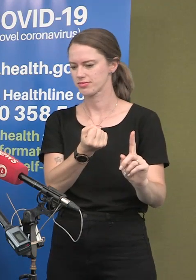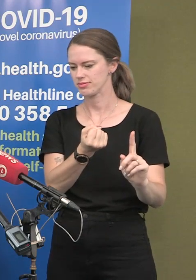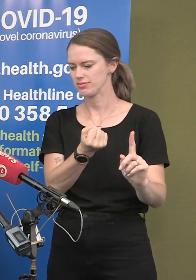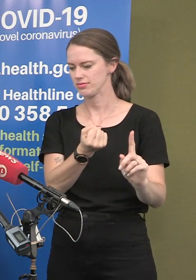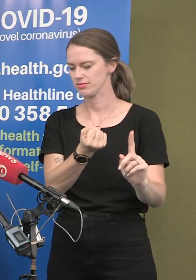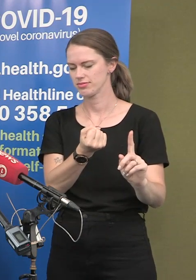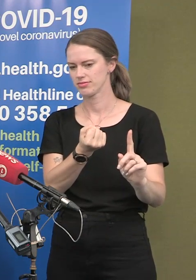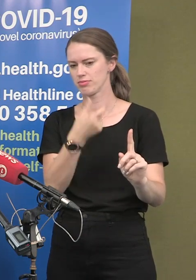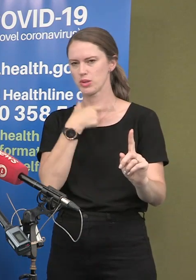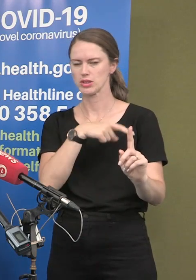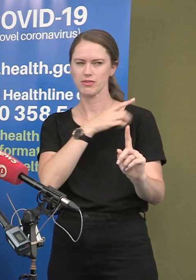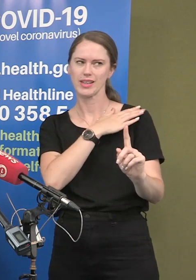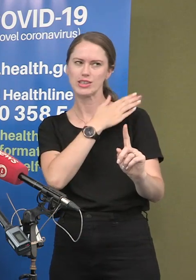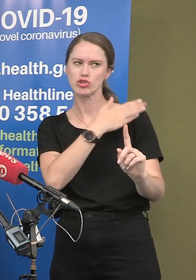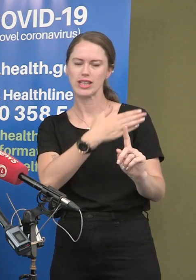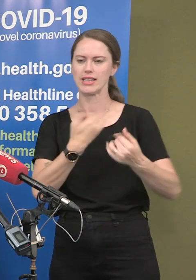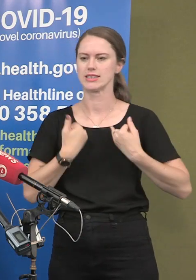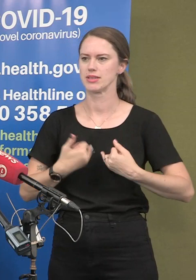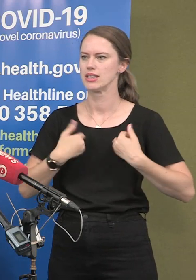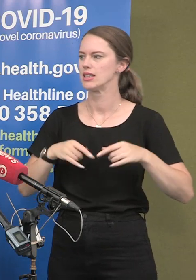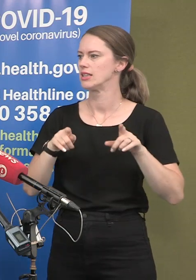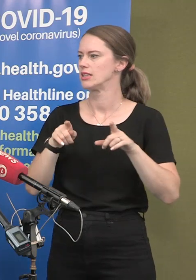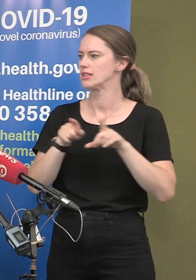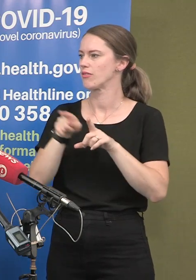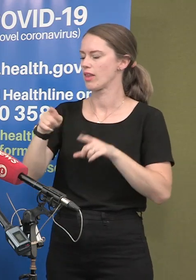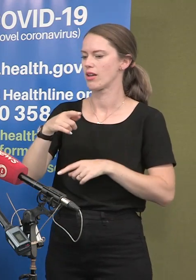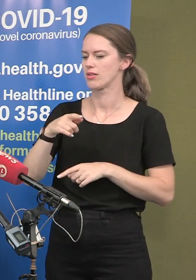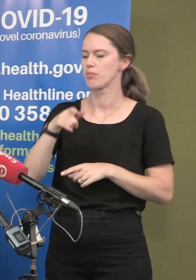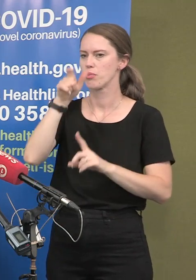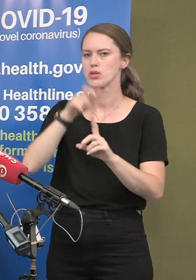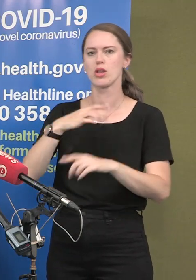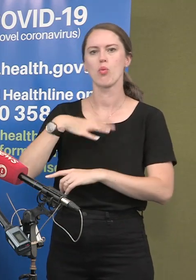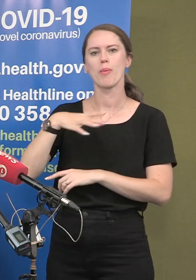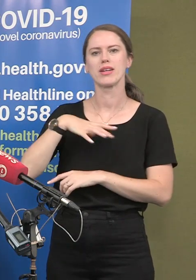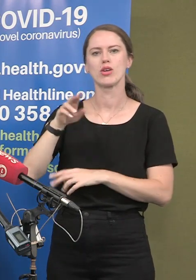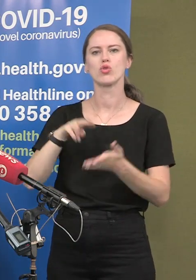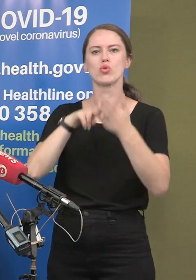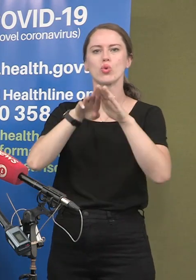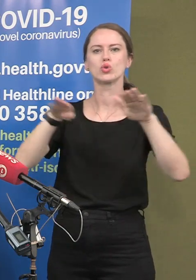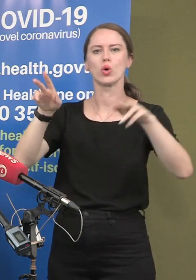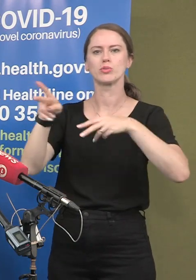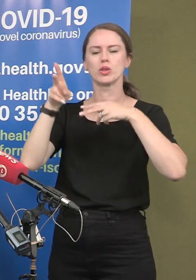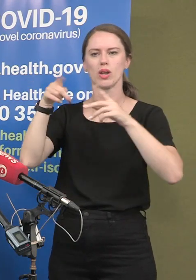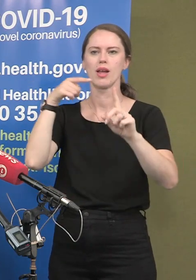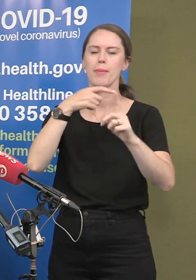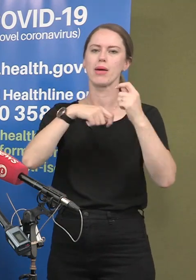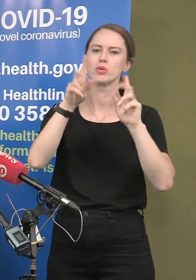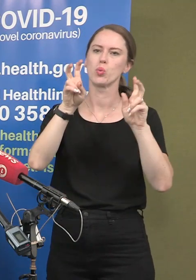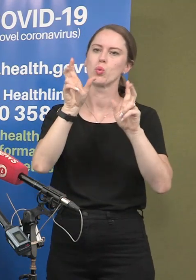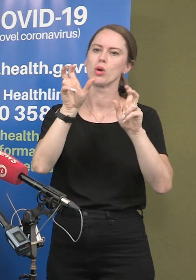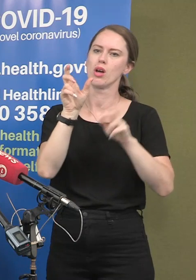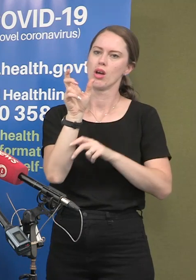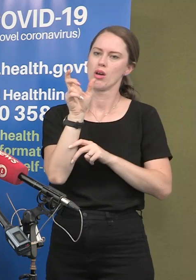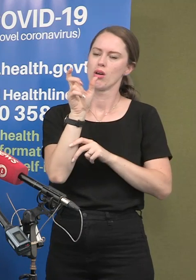the symptoms, as in the case, as is the case with our person who's in our North Shore Hospital, then that becomes a probable